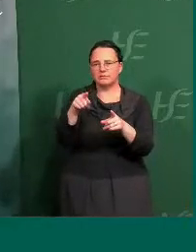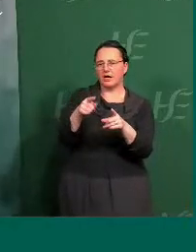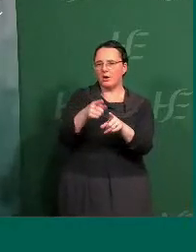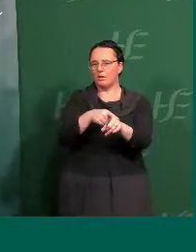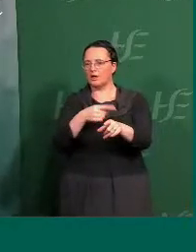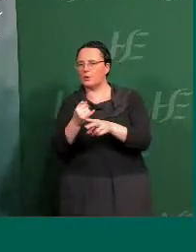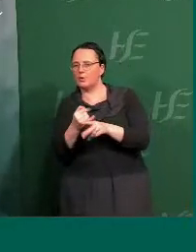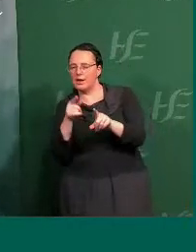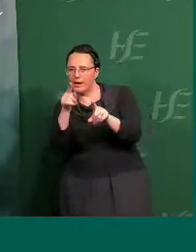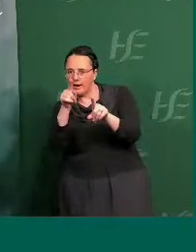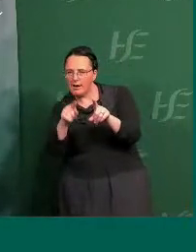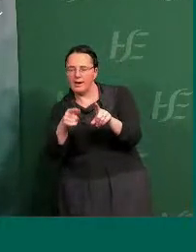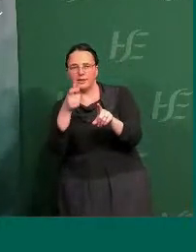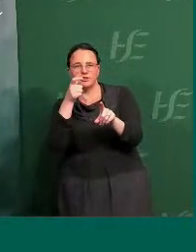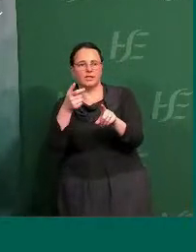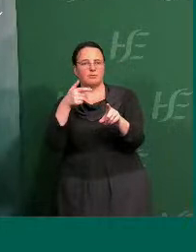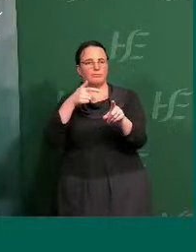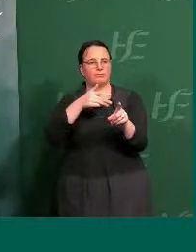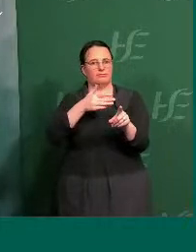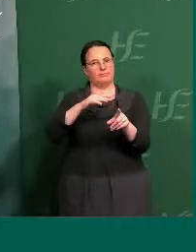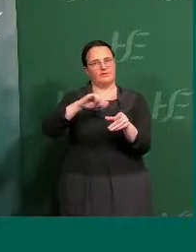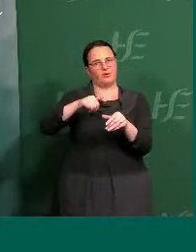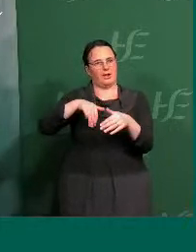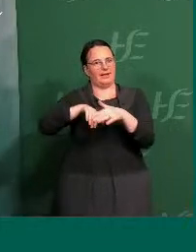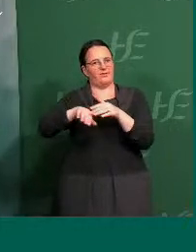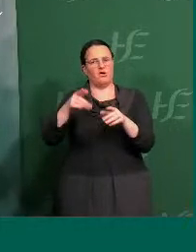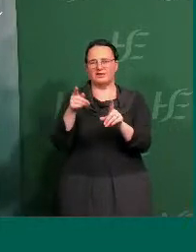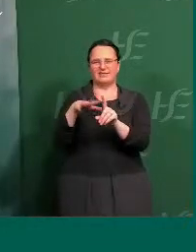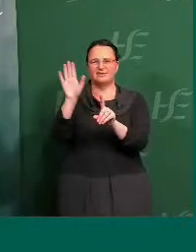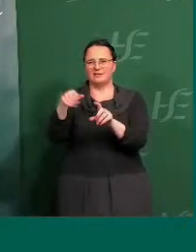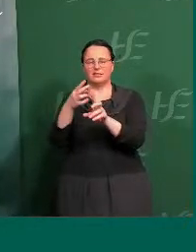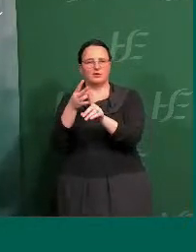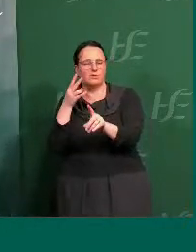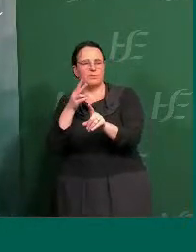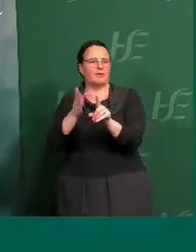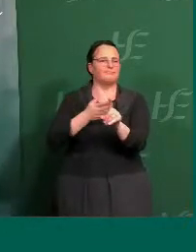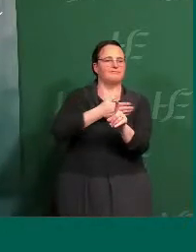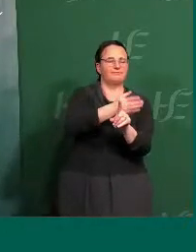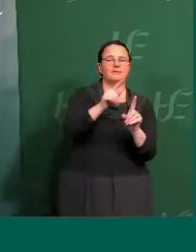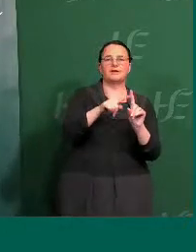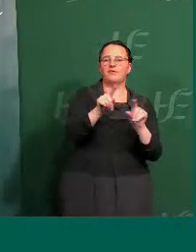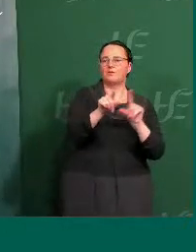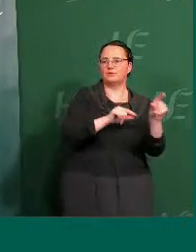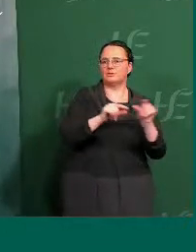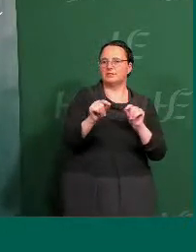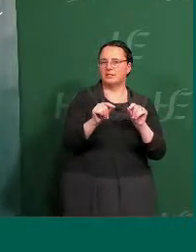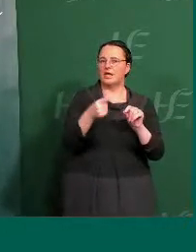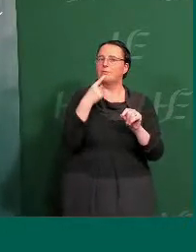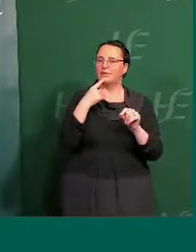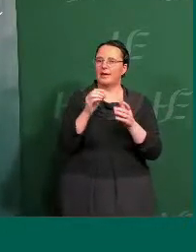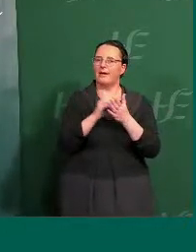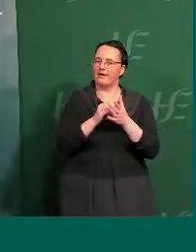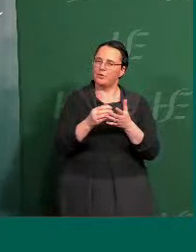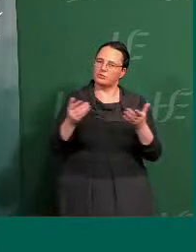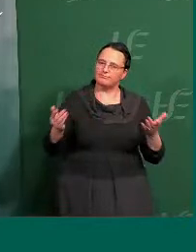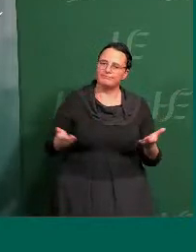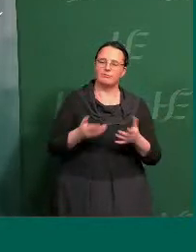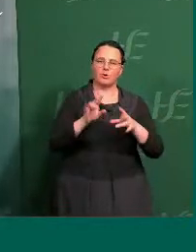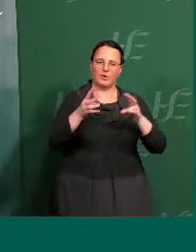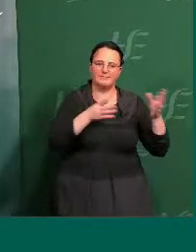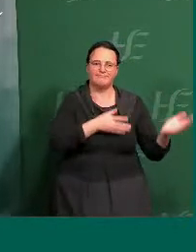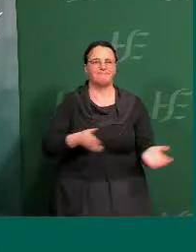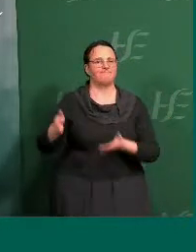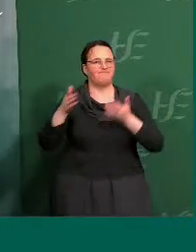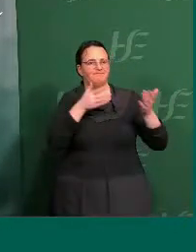site. Or as we say in some cases, they may be able to get alternatives. But they have, our objective was to drive more people through and get